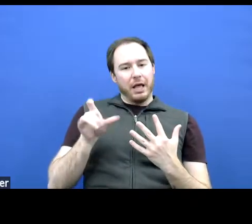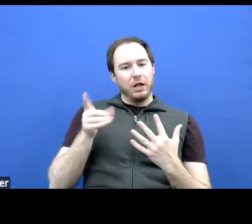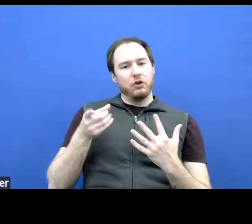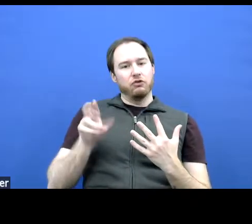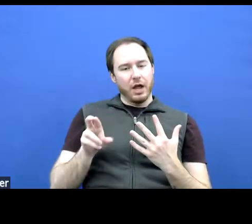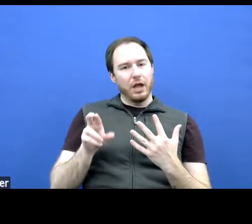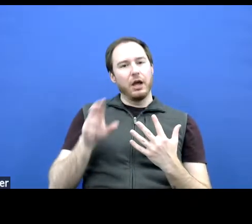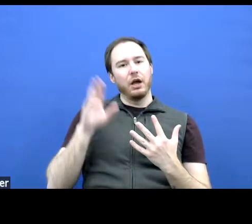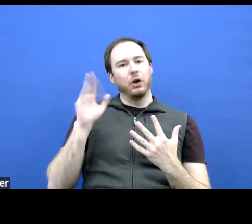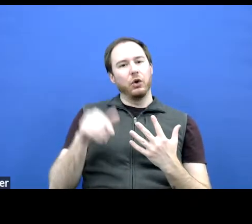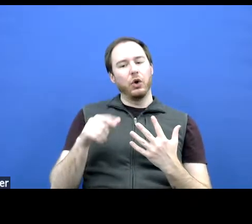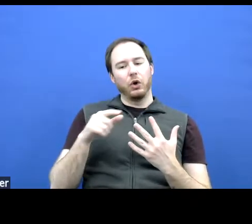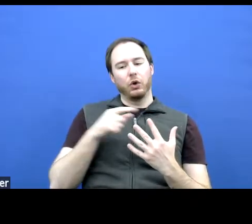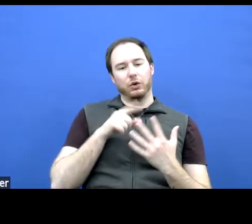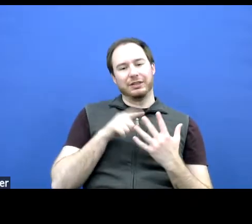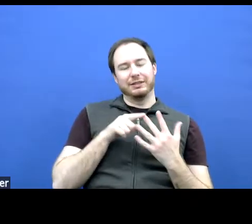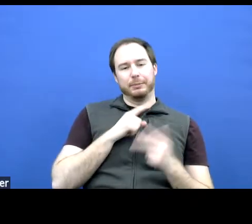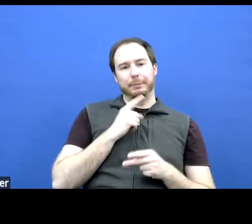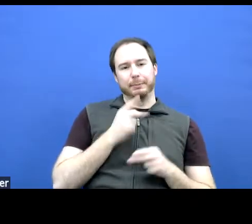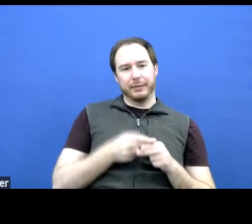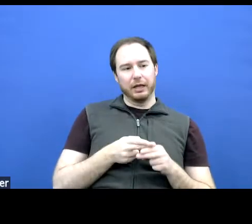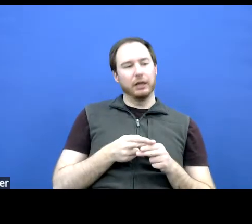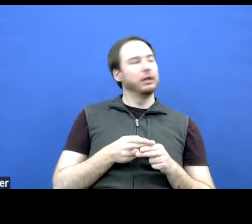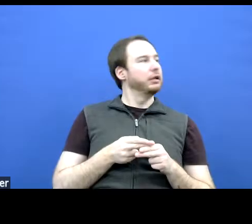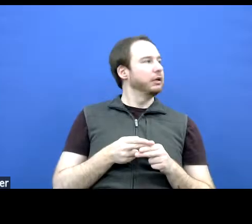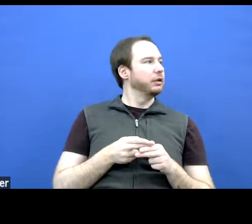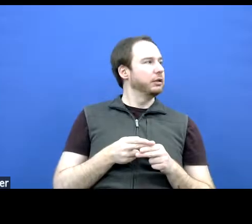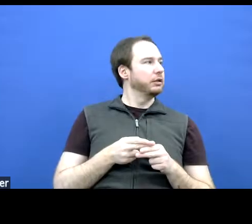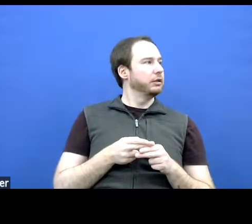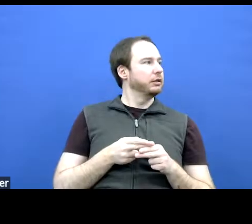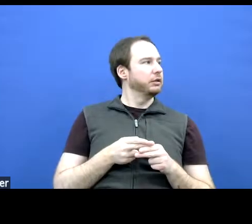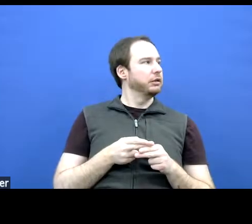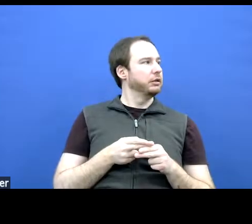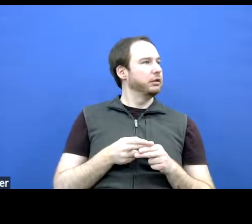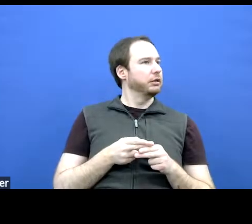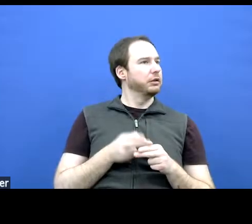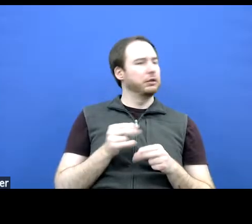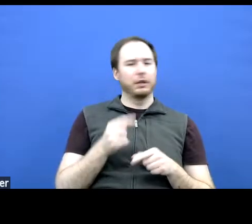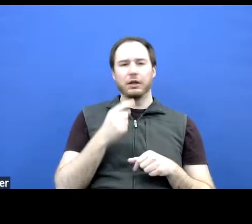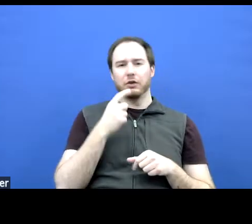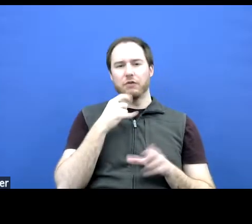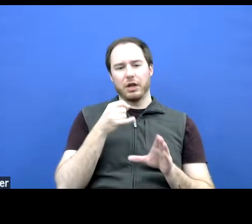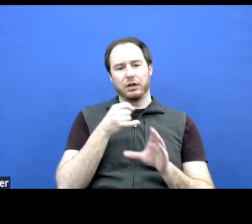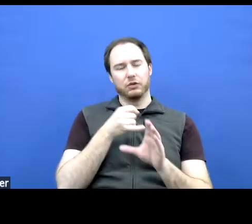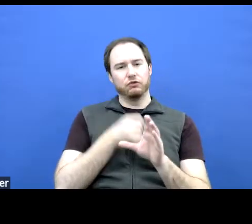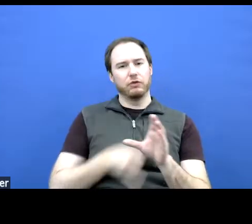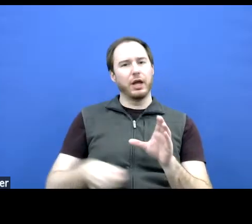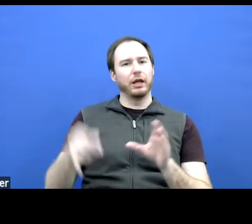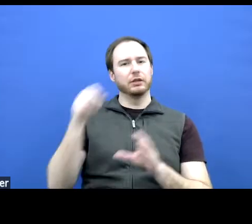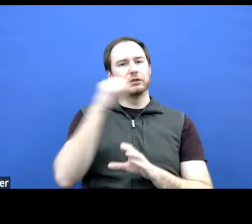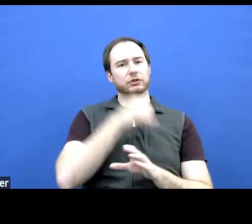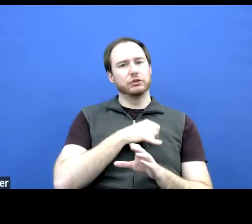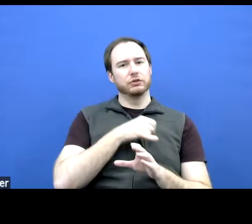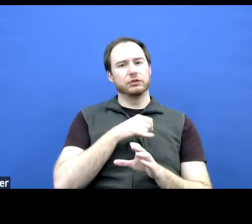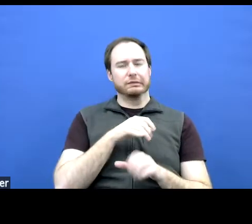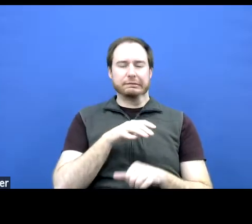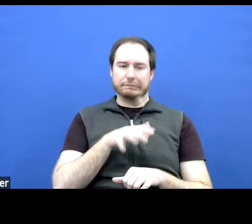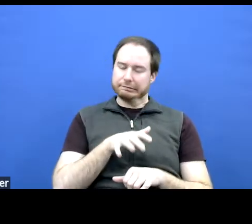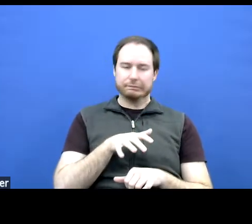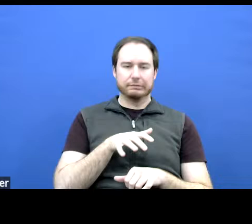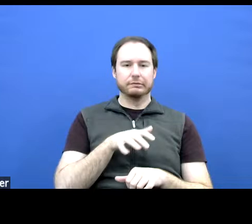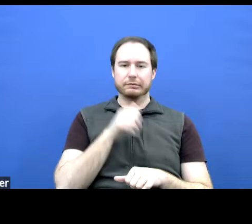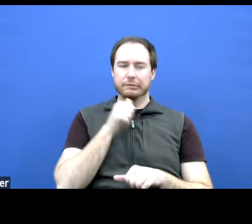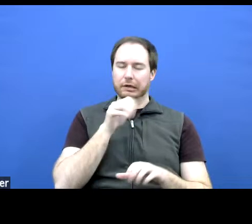this, Steve, but the right at the moment that road that goes around is in pretty rough